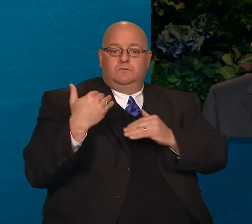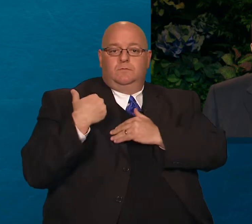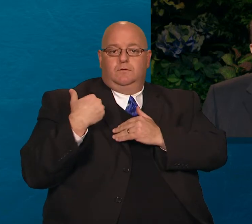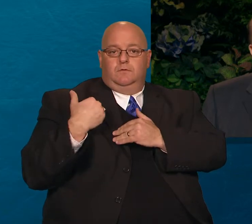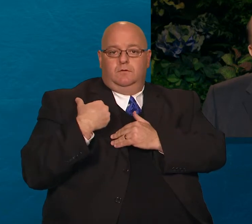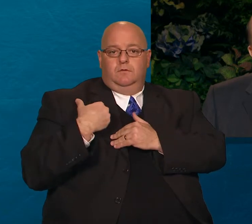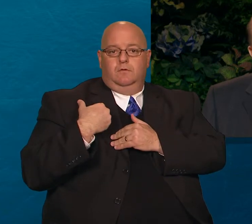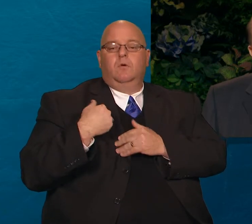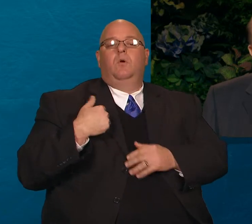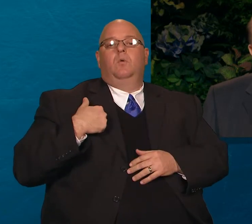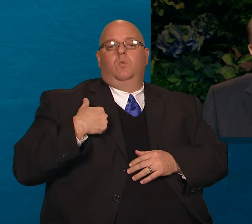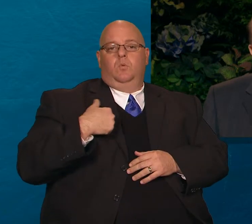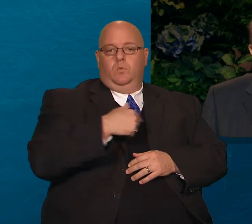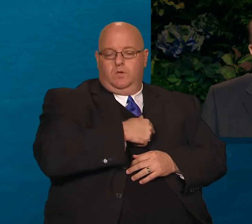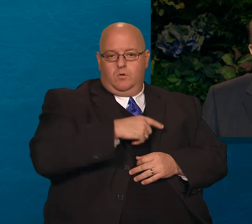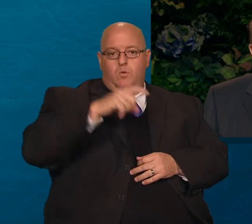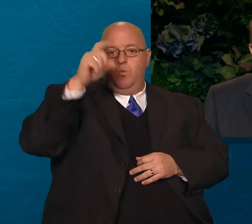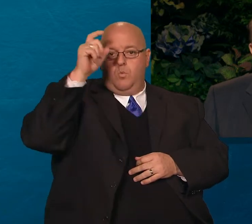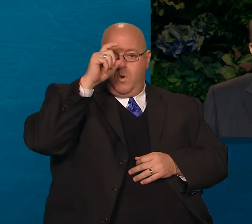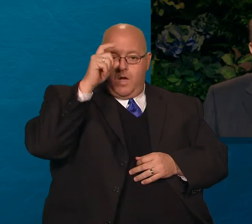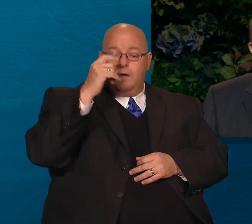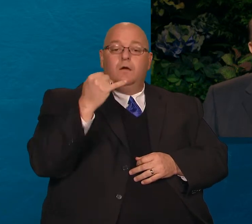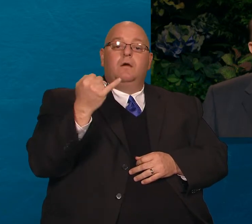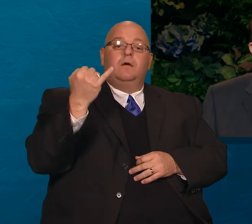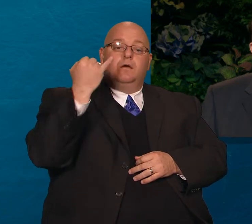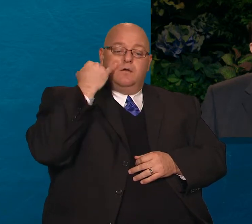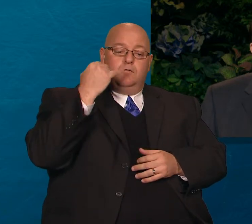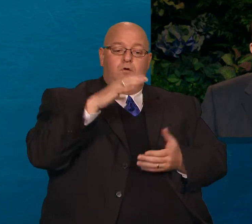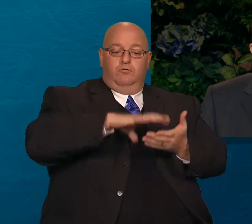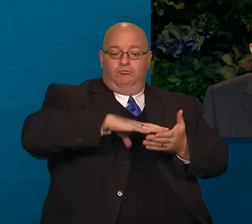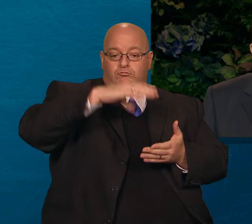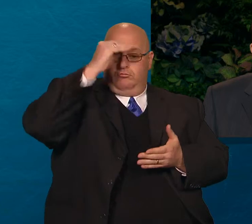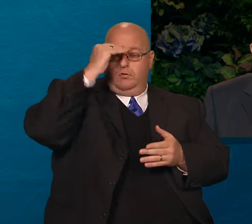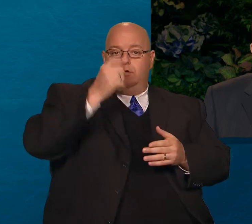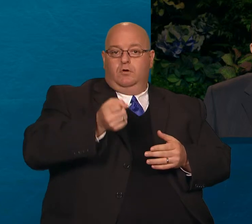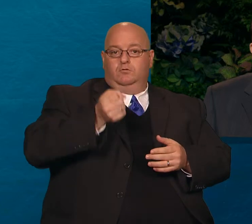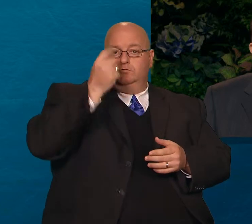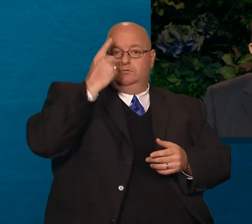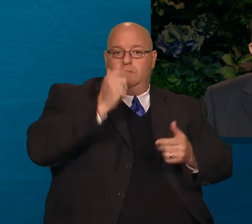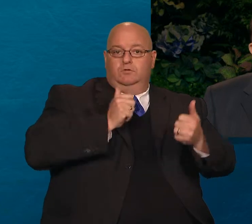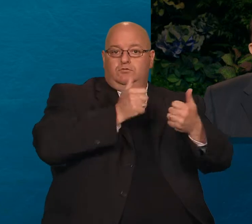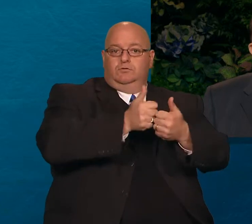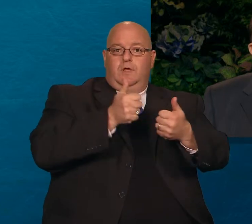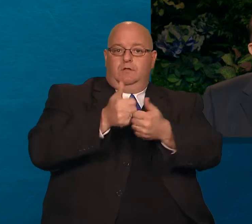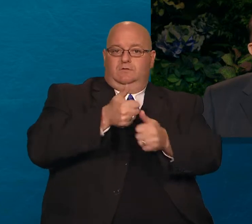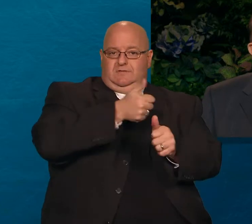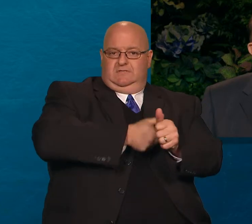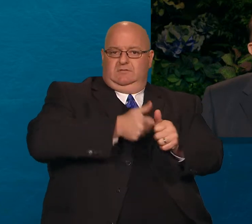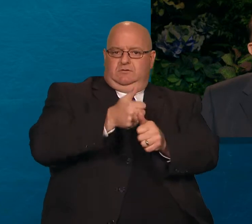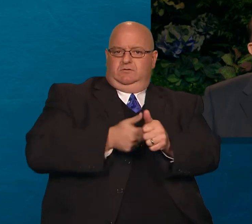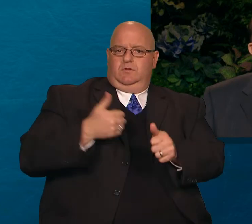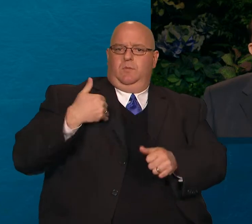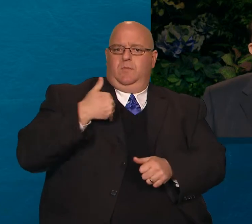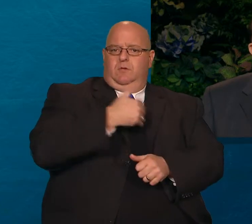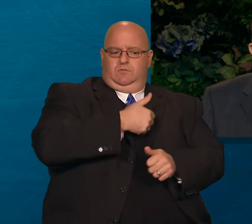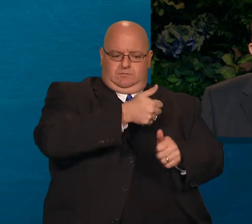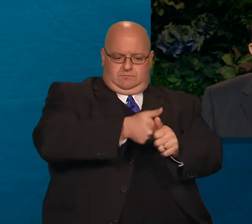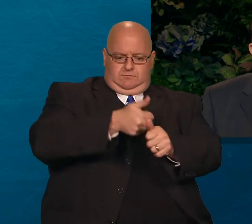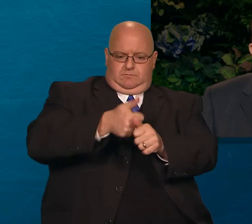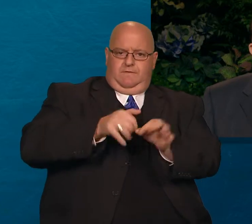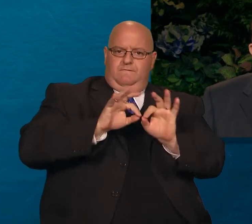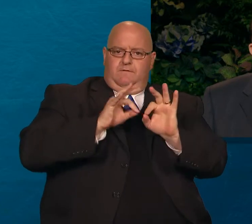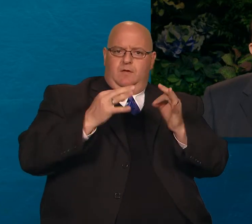responsibilities, we are wise if we learn and understand the challenges of each of the members of each